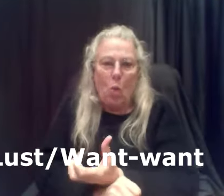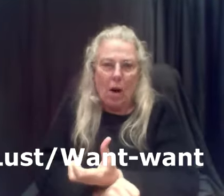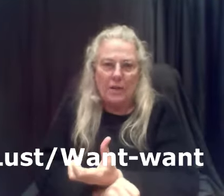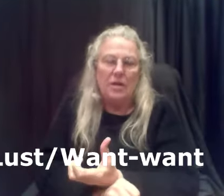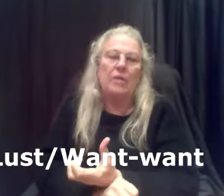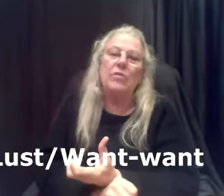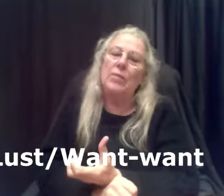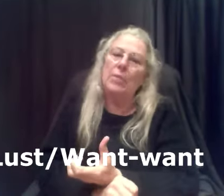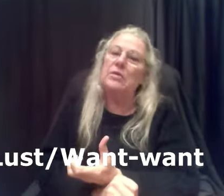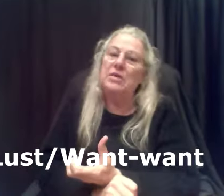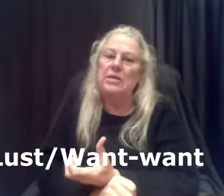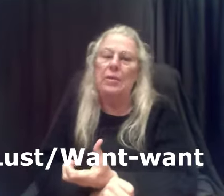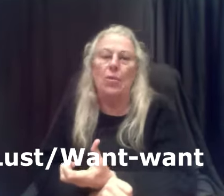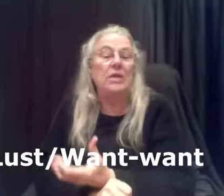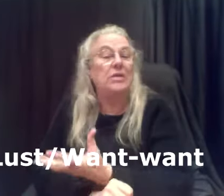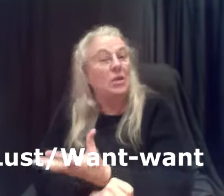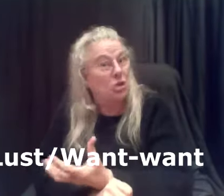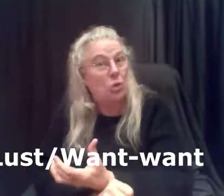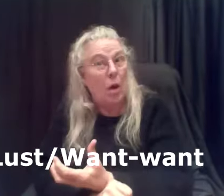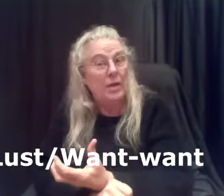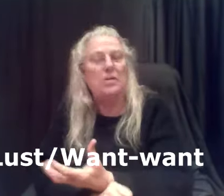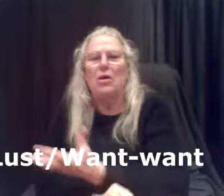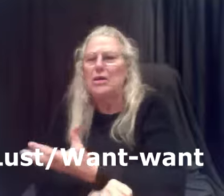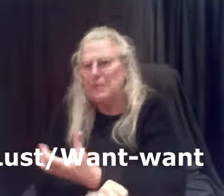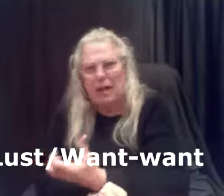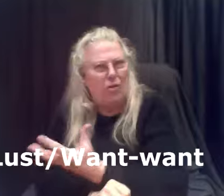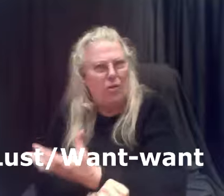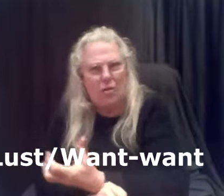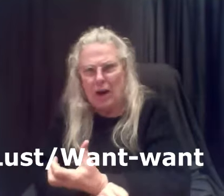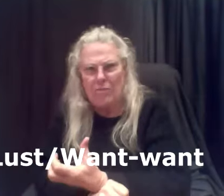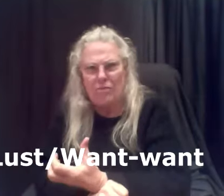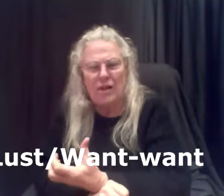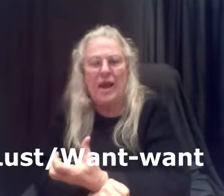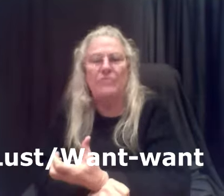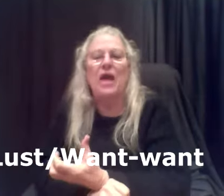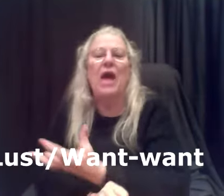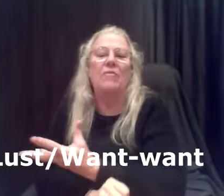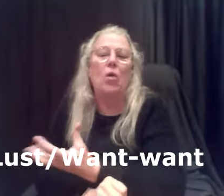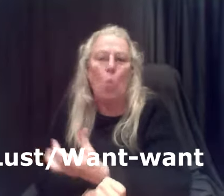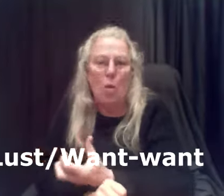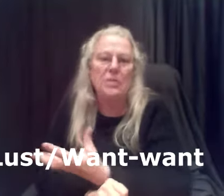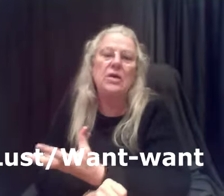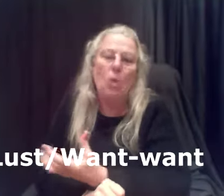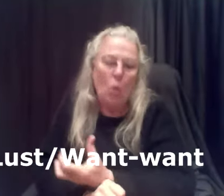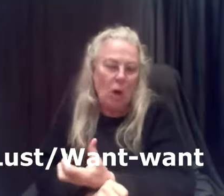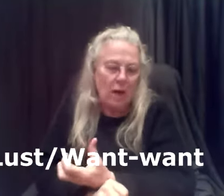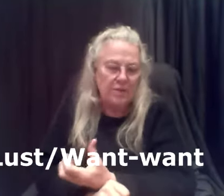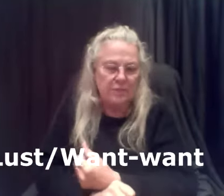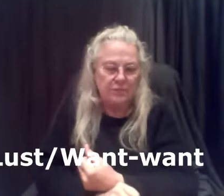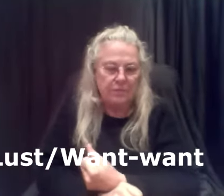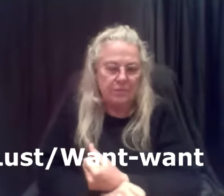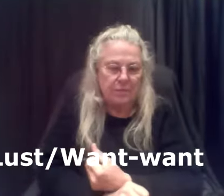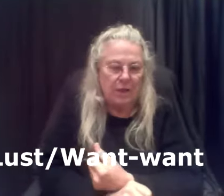want, and remember, it's a double. It's not just wanting. It's like, oh, I really have to have it. Want.